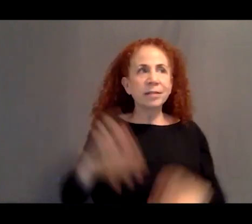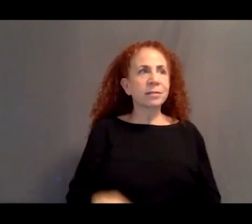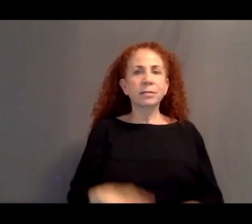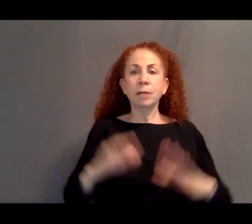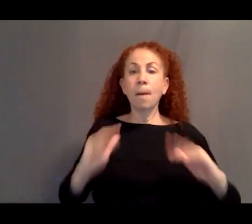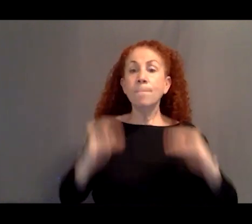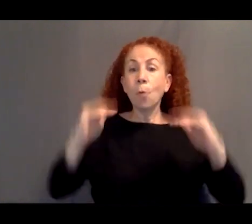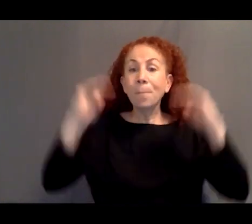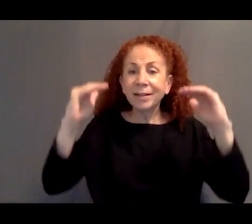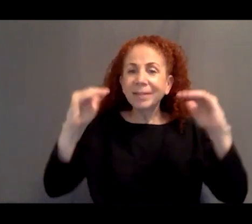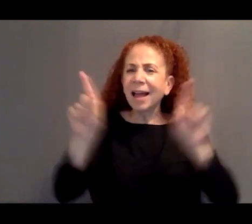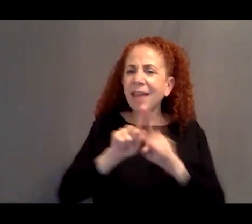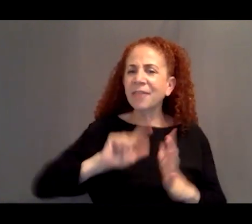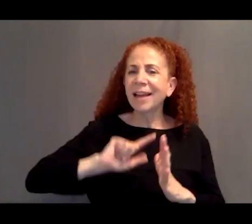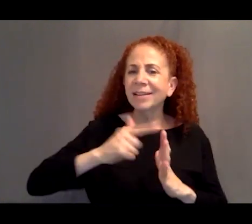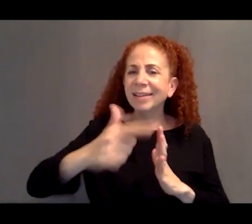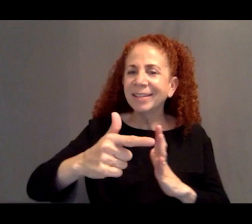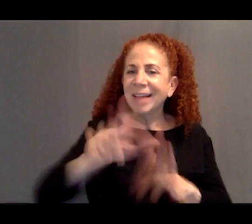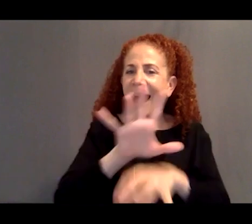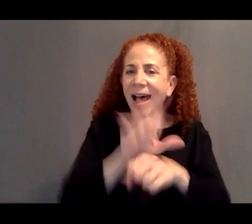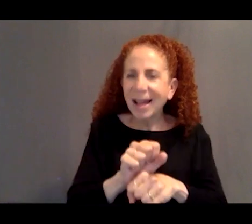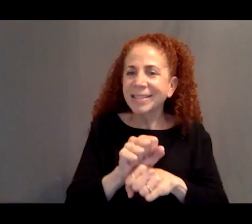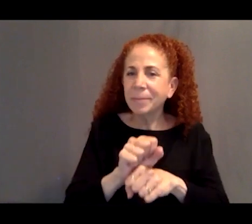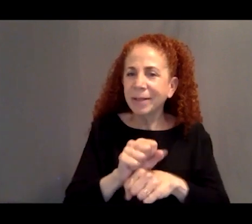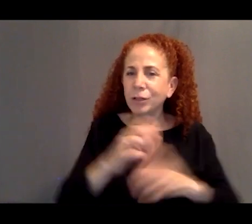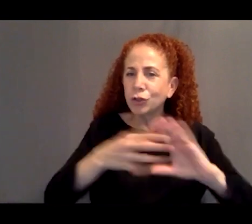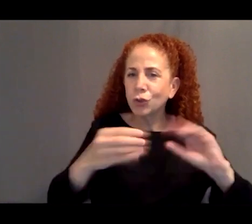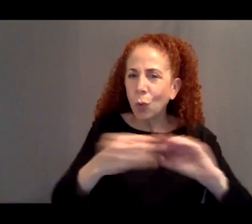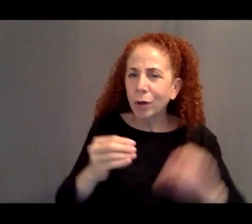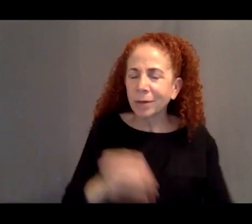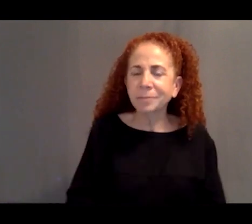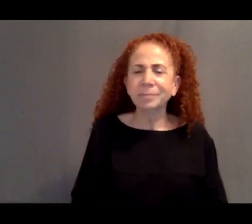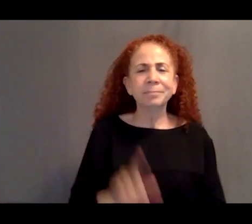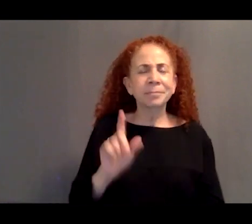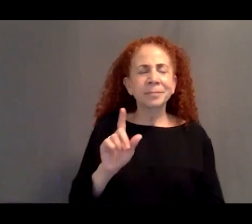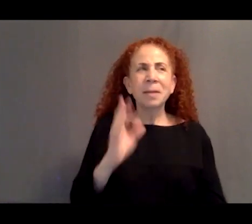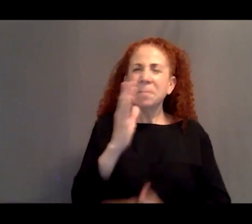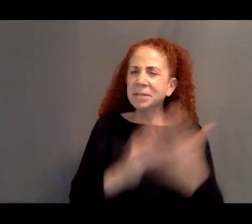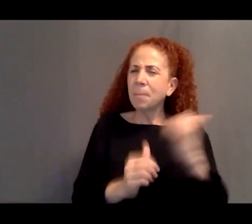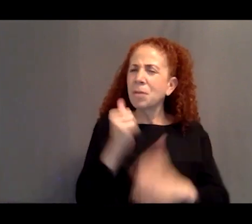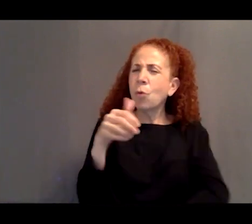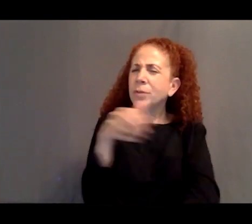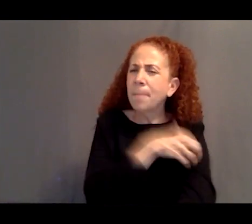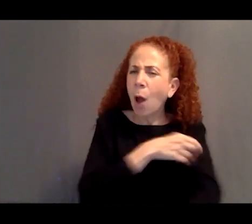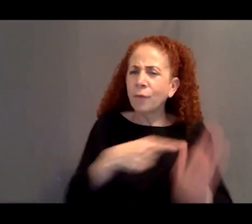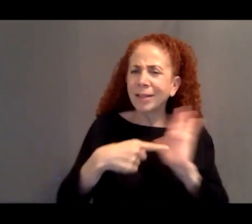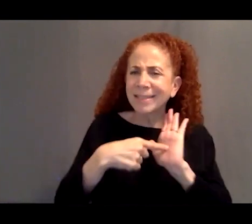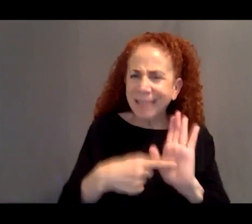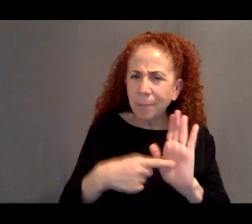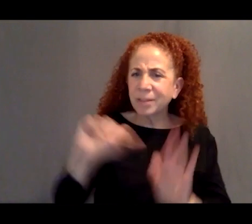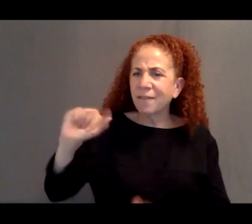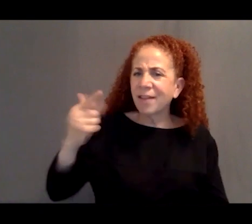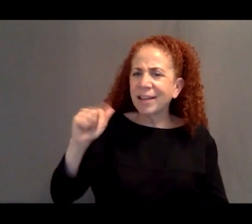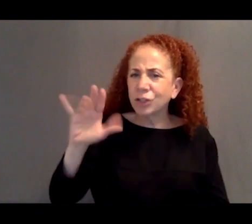stories. But some of the most kind of powerful examples of